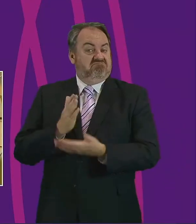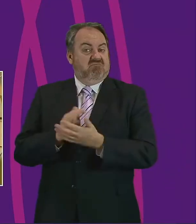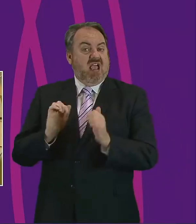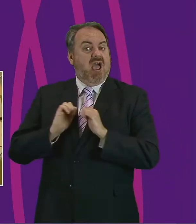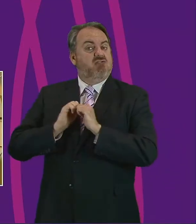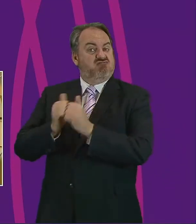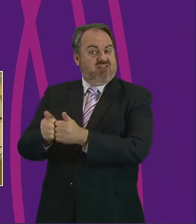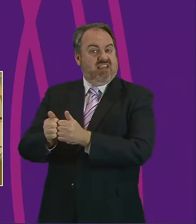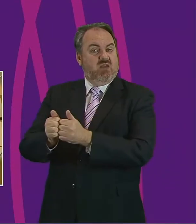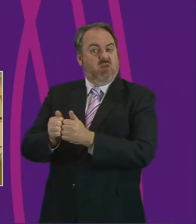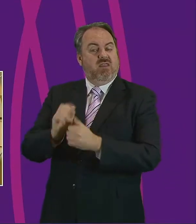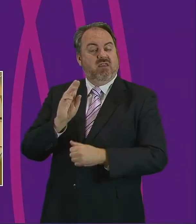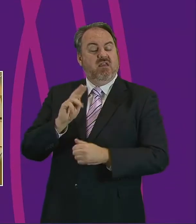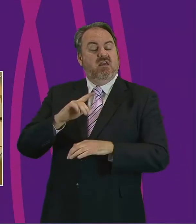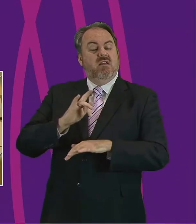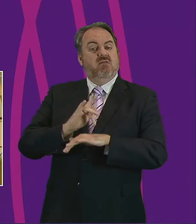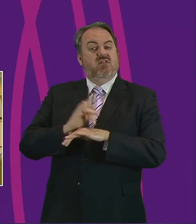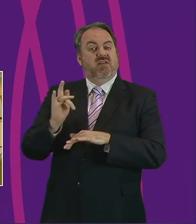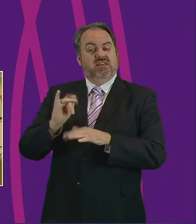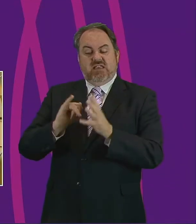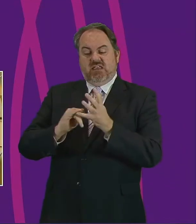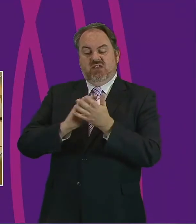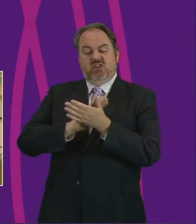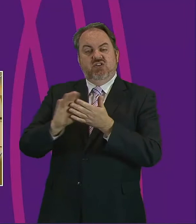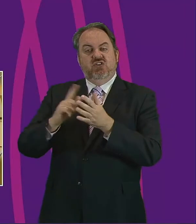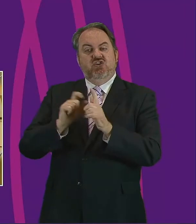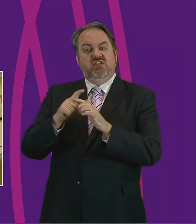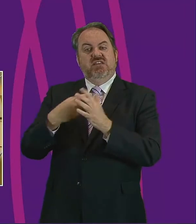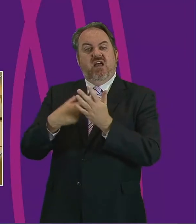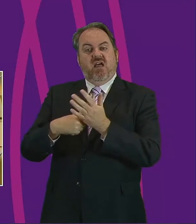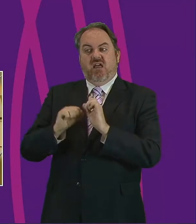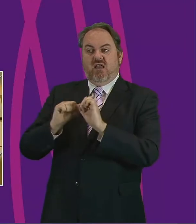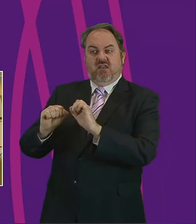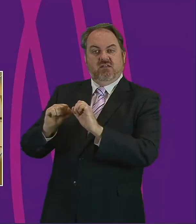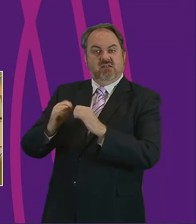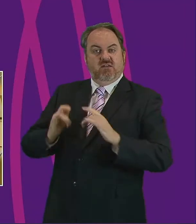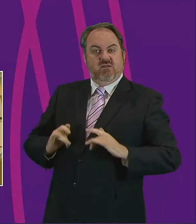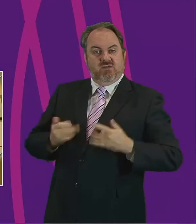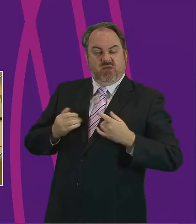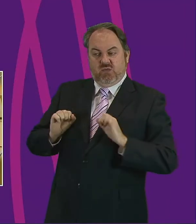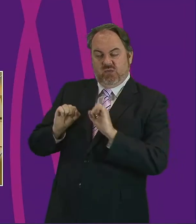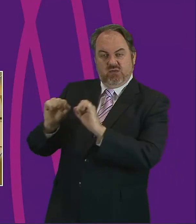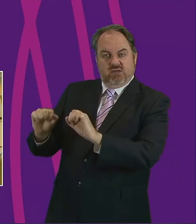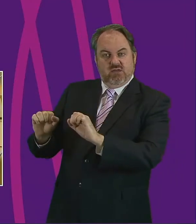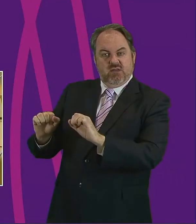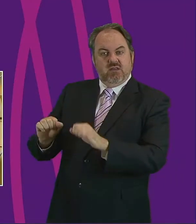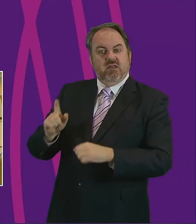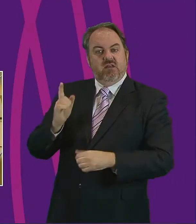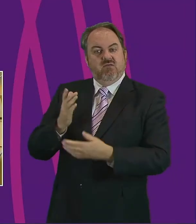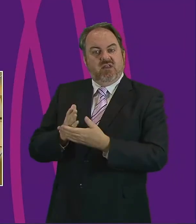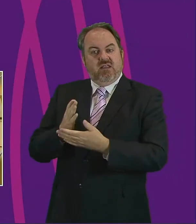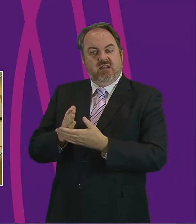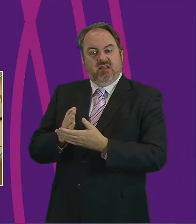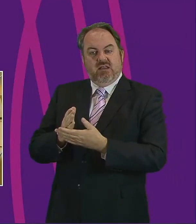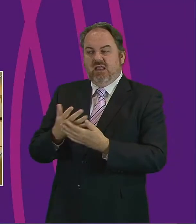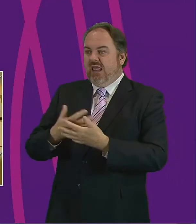wholeheartedly with Professor Sridhar's analysis. Can I say as an aside, Presiding Officer, that I deprecate anyone